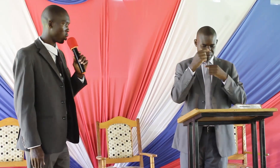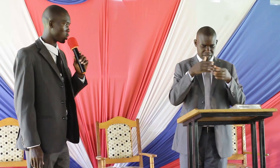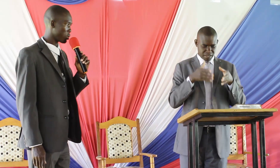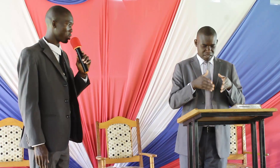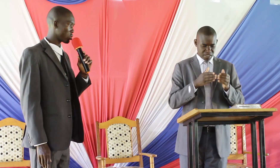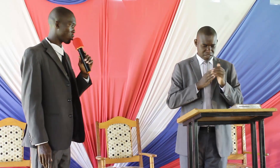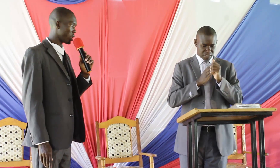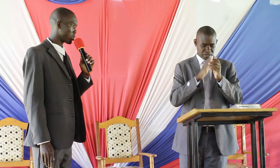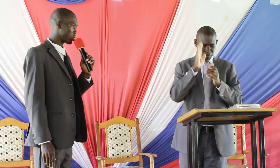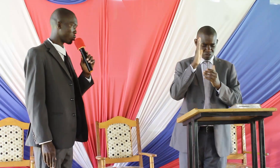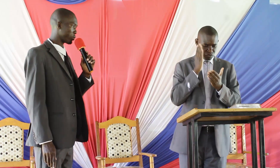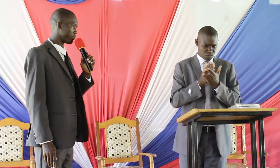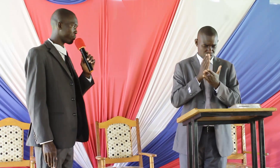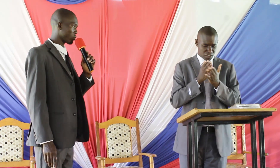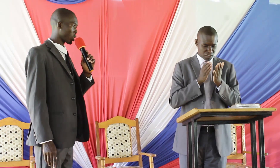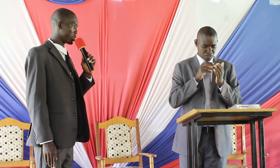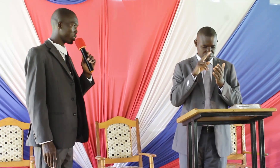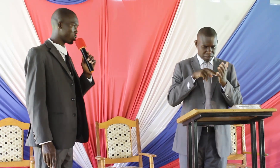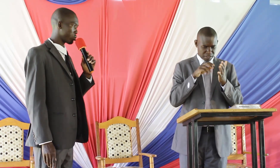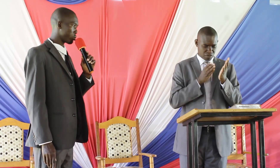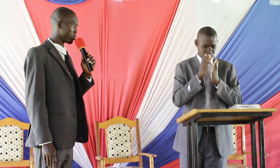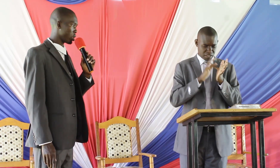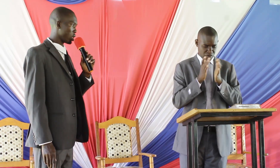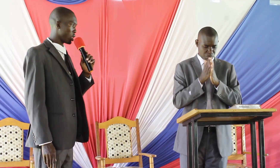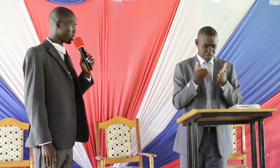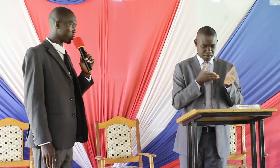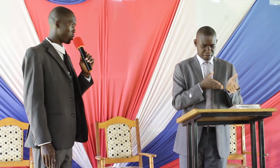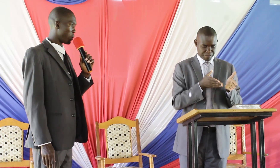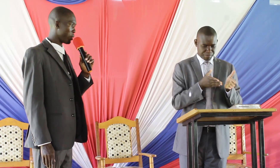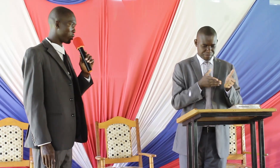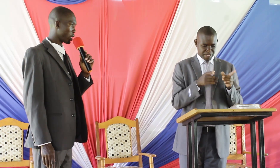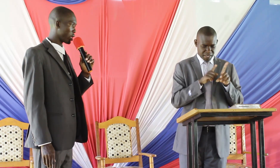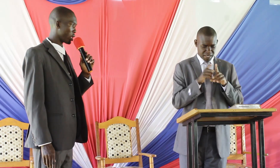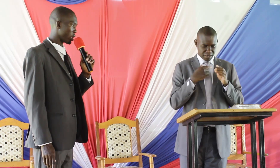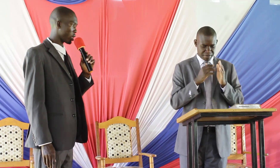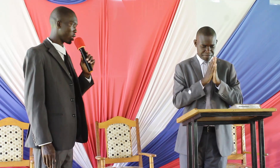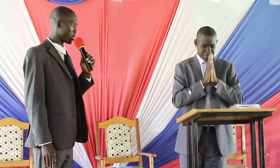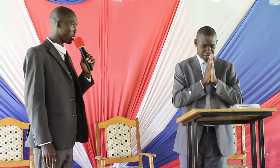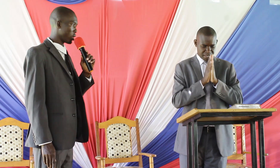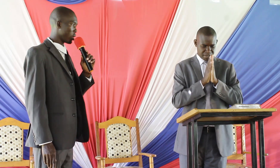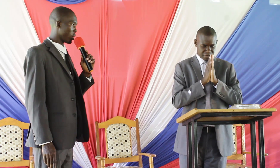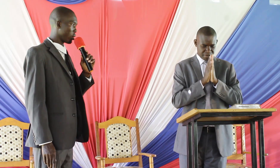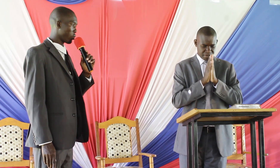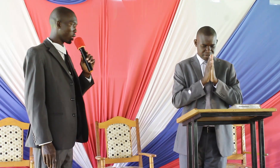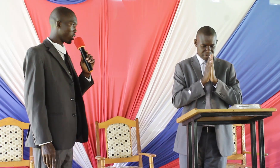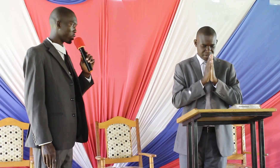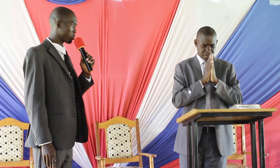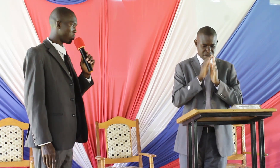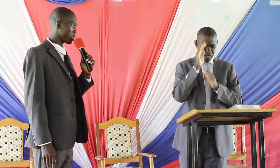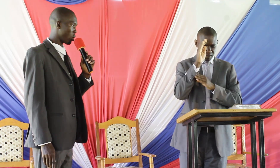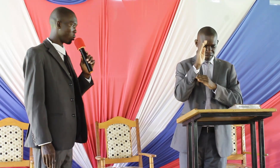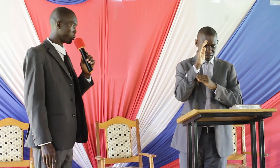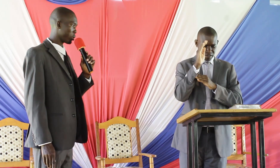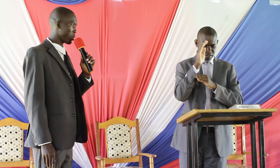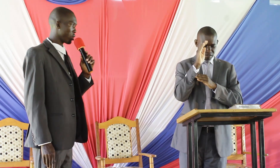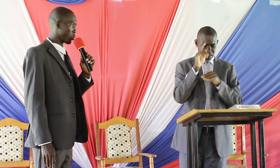thine Holy Spirit to guide us through. It is true that your Bible here will give us